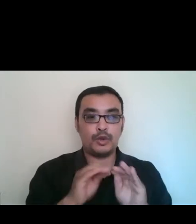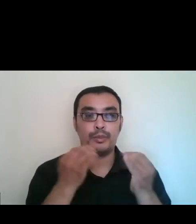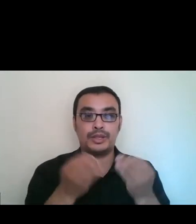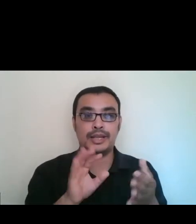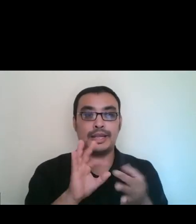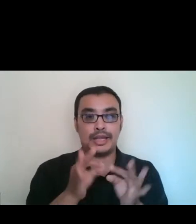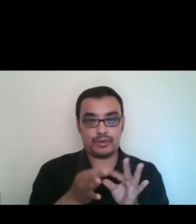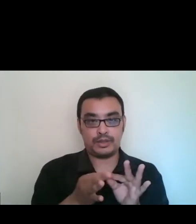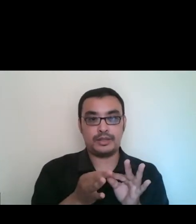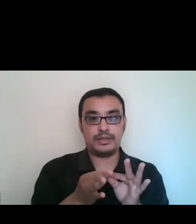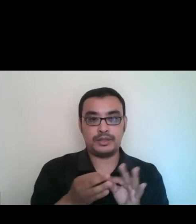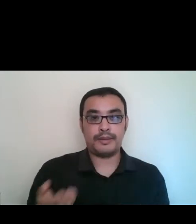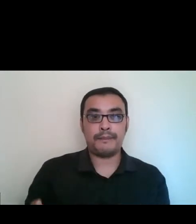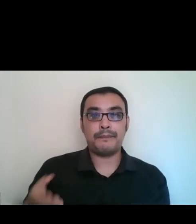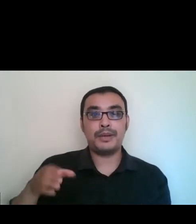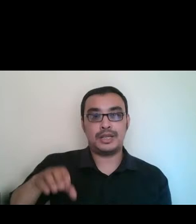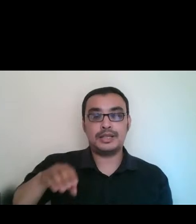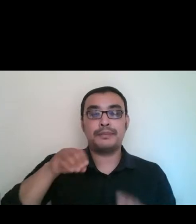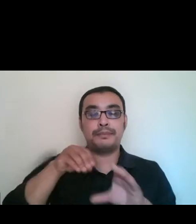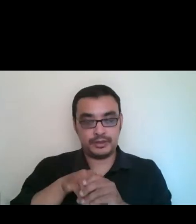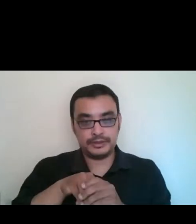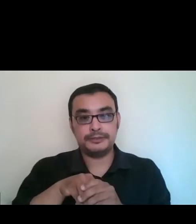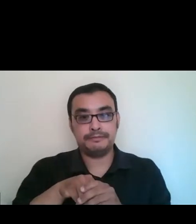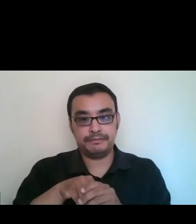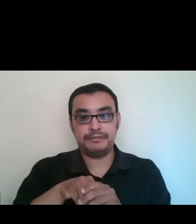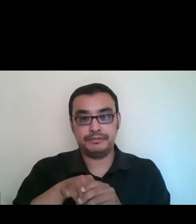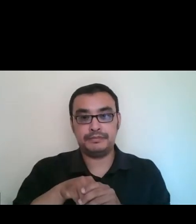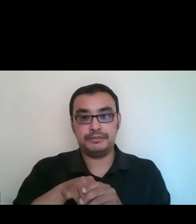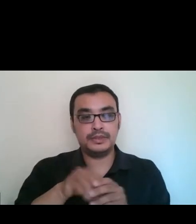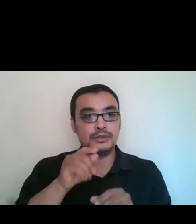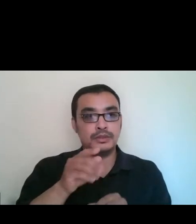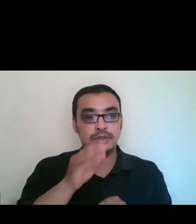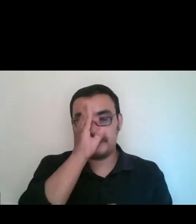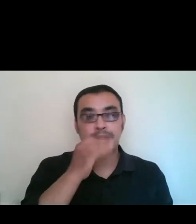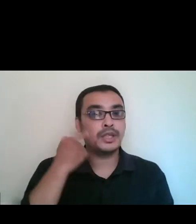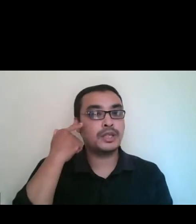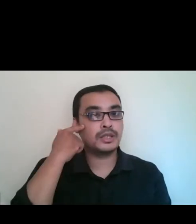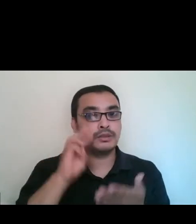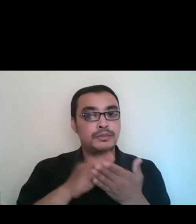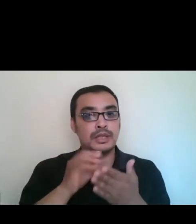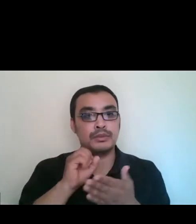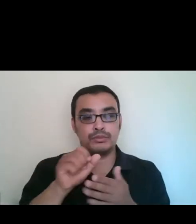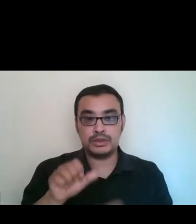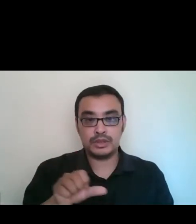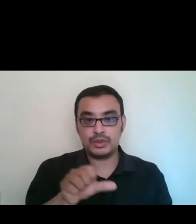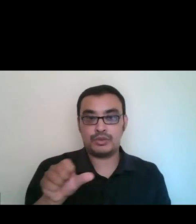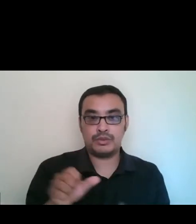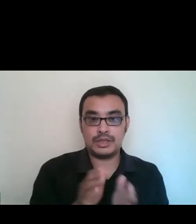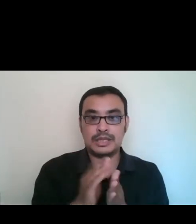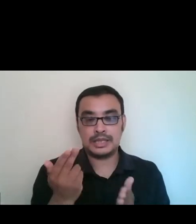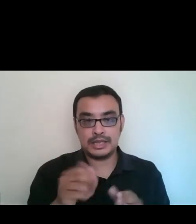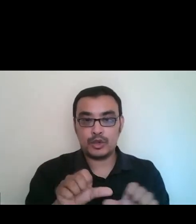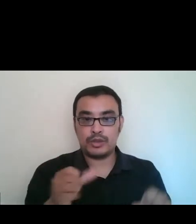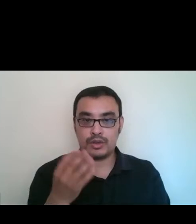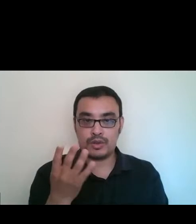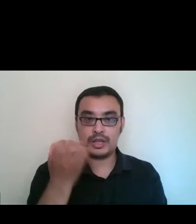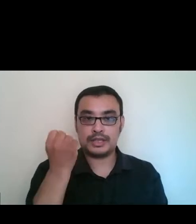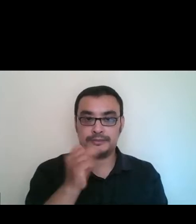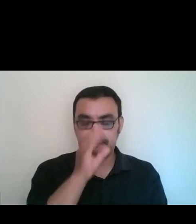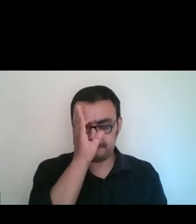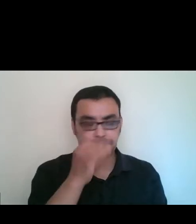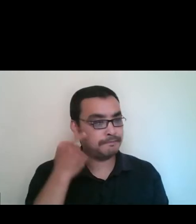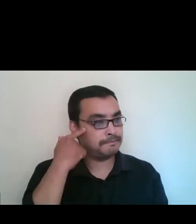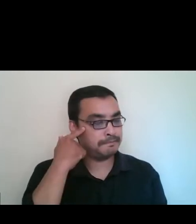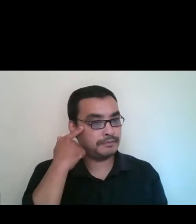in Bangladesh, so she has an expertise and a focus on indigenous people customary land rights. I